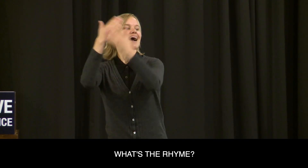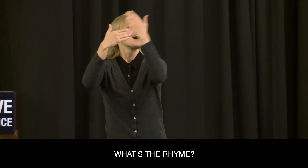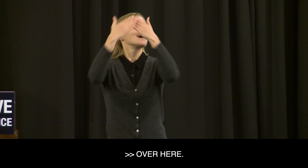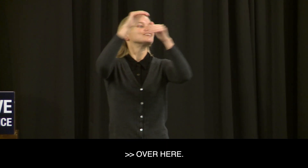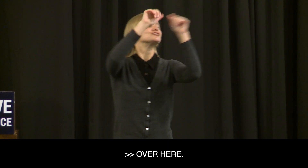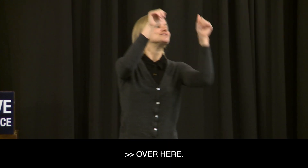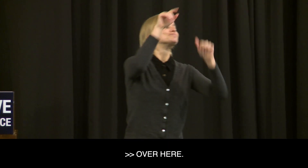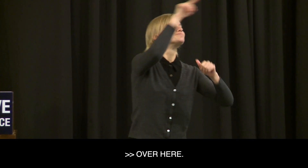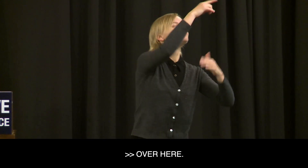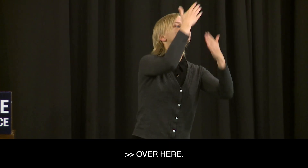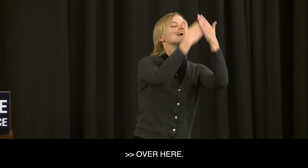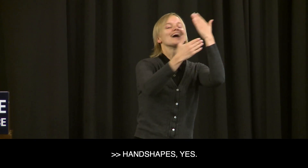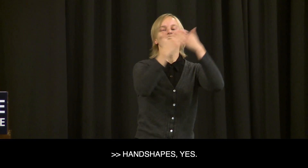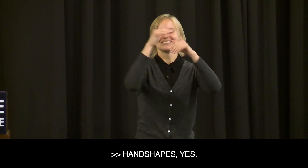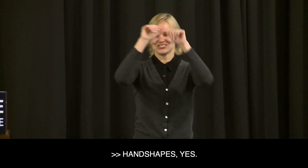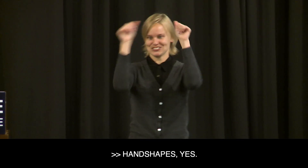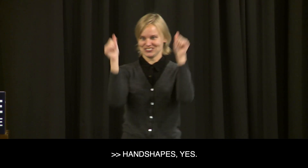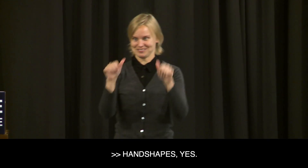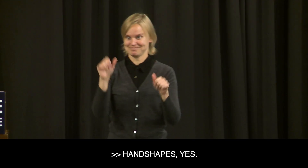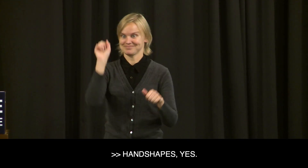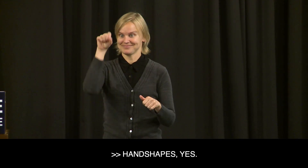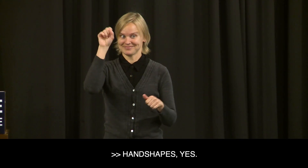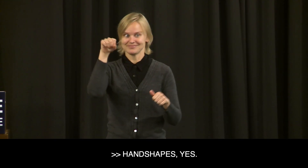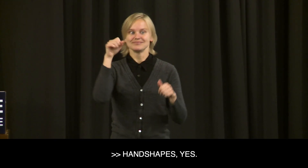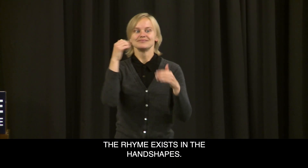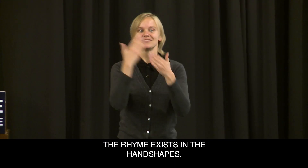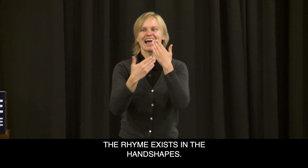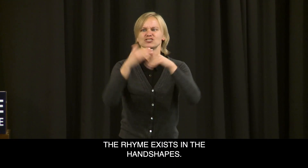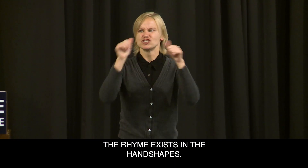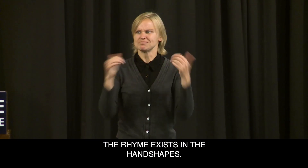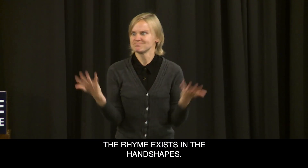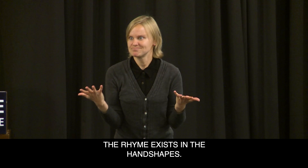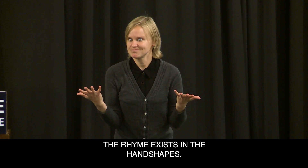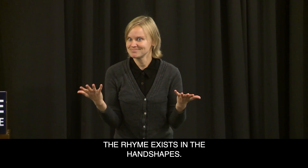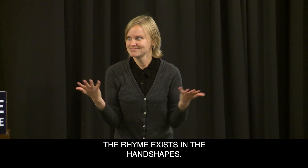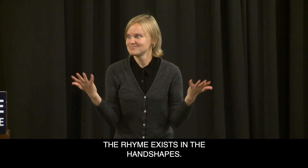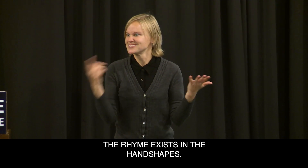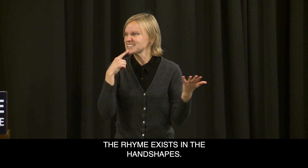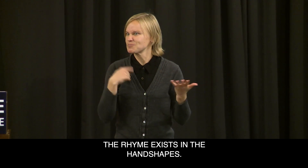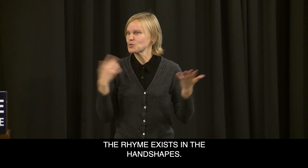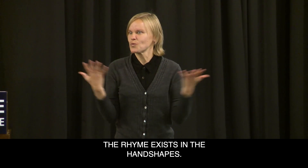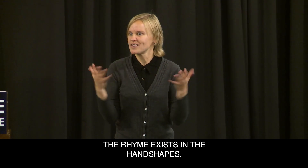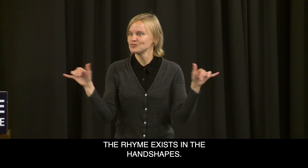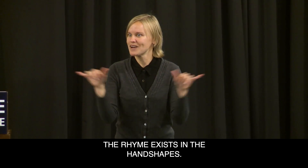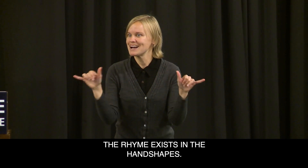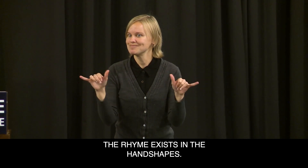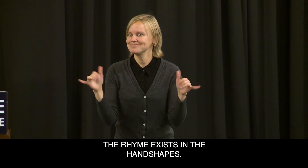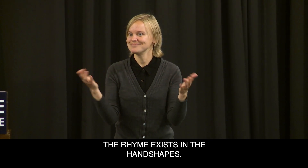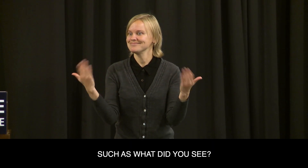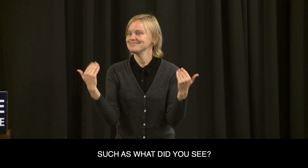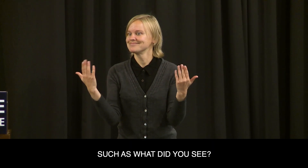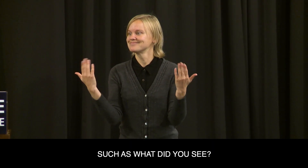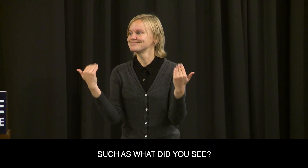Over here. Hand shapes. Yes, the rhyme exists in the hand shapes. Such